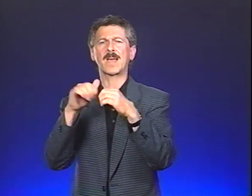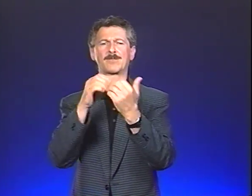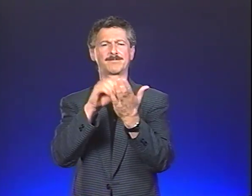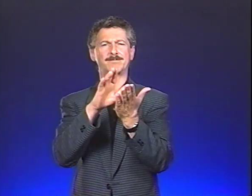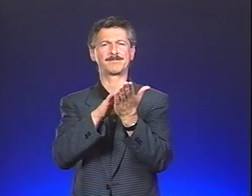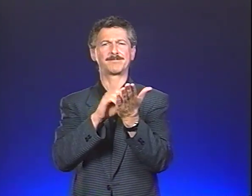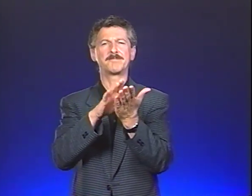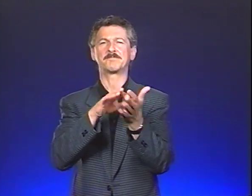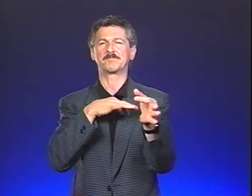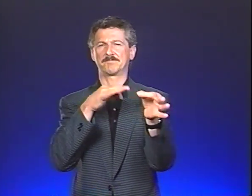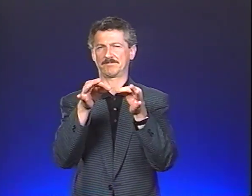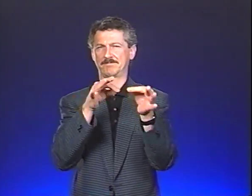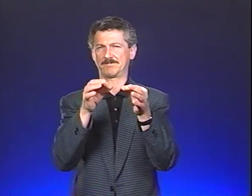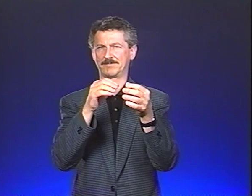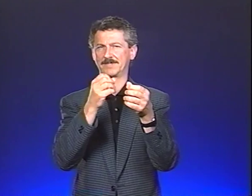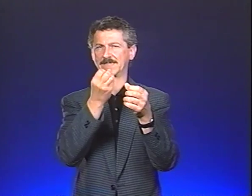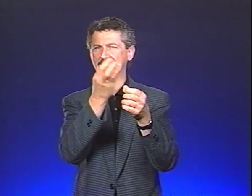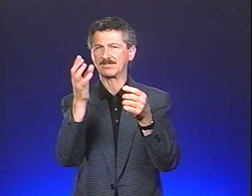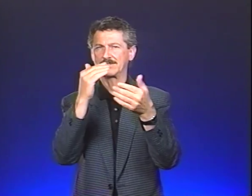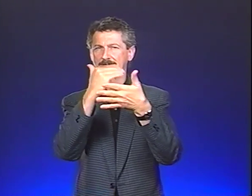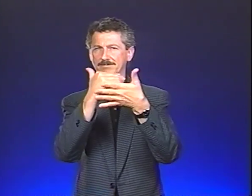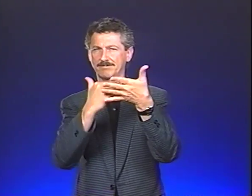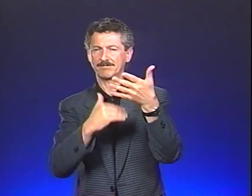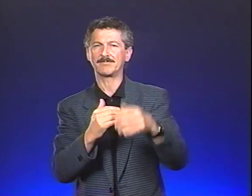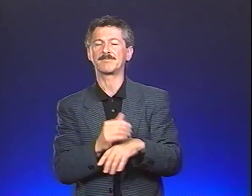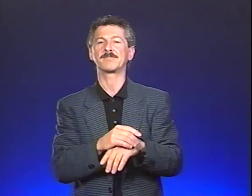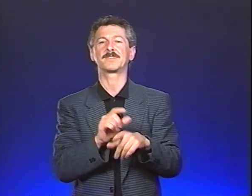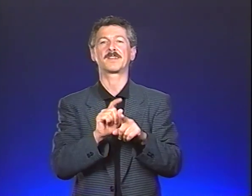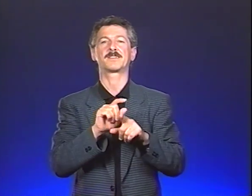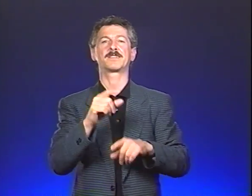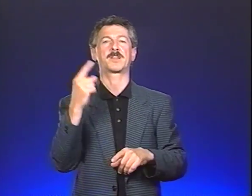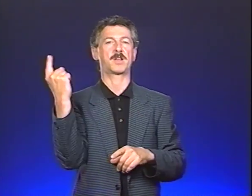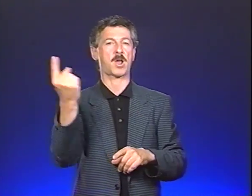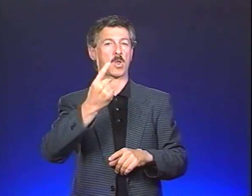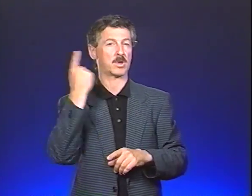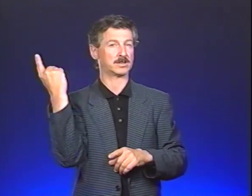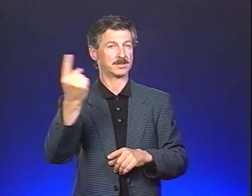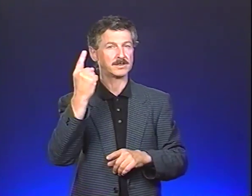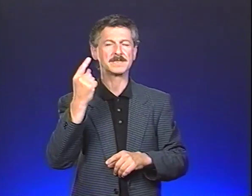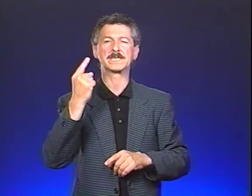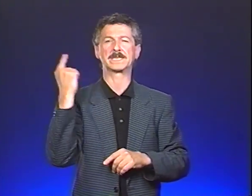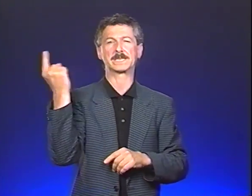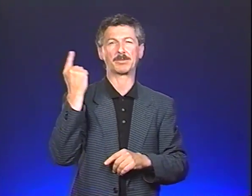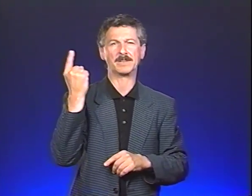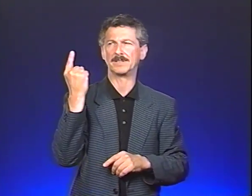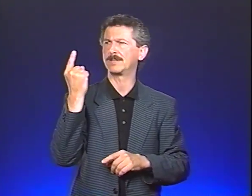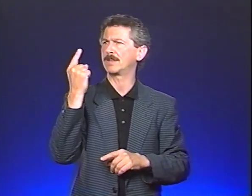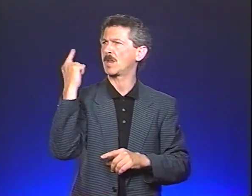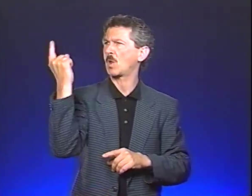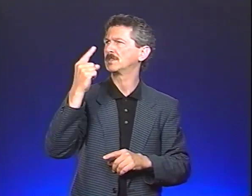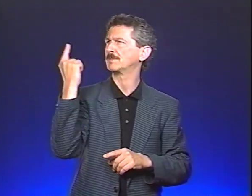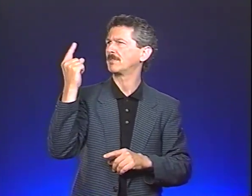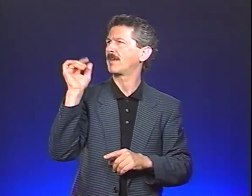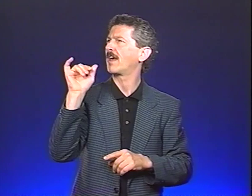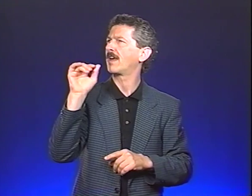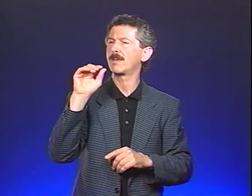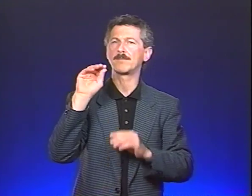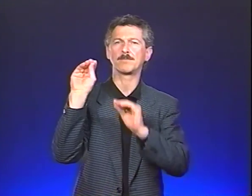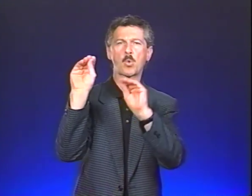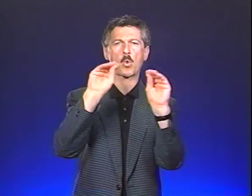meaning. This sequence will talk about how we notate these movements. The sign